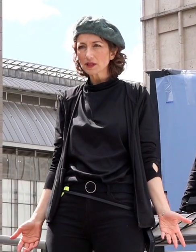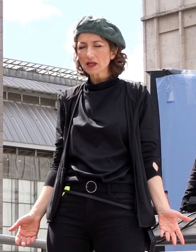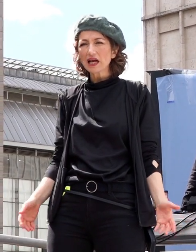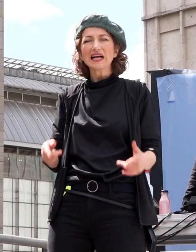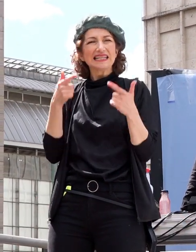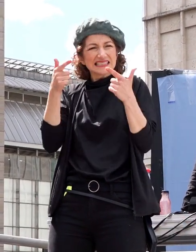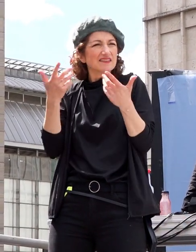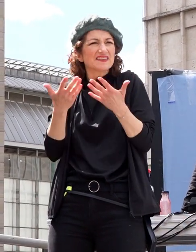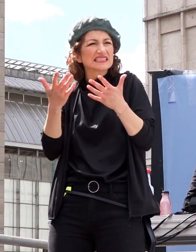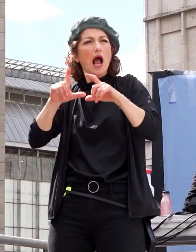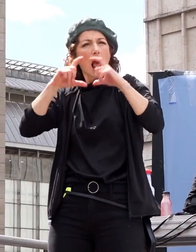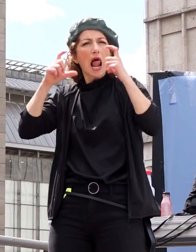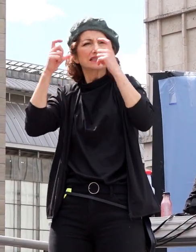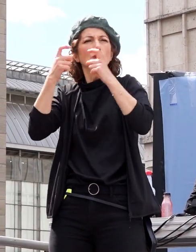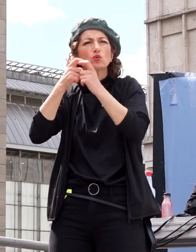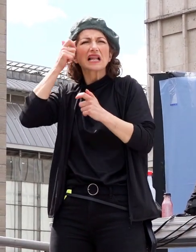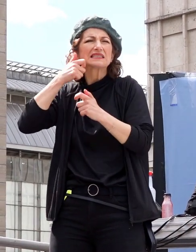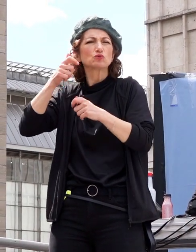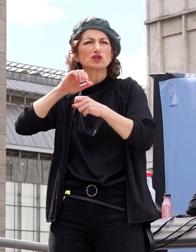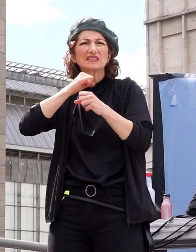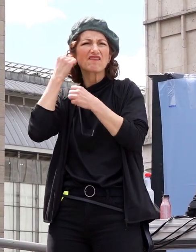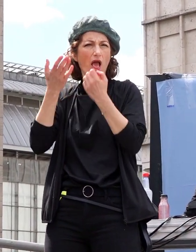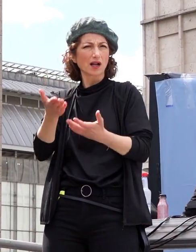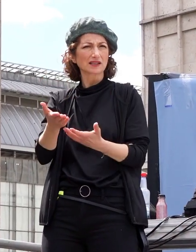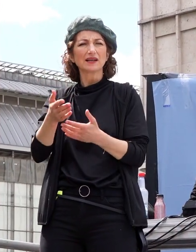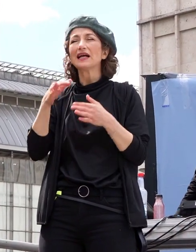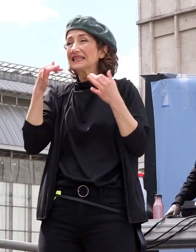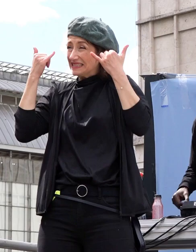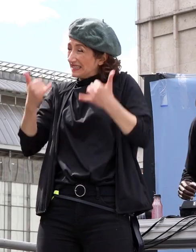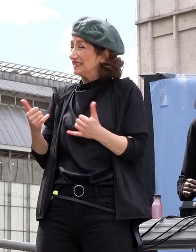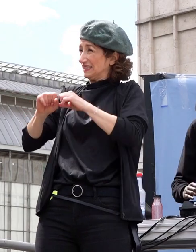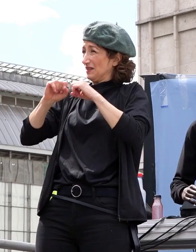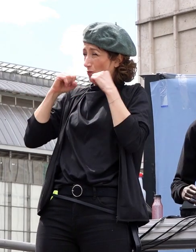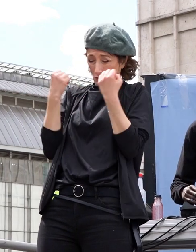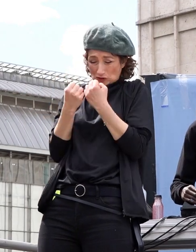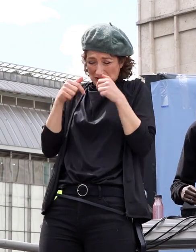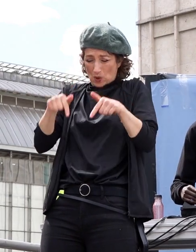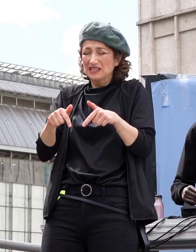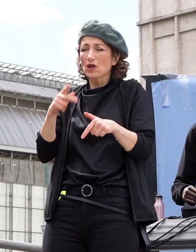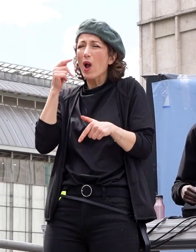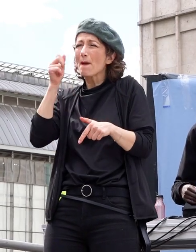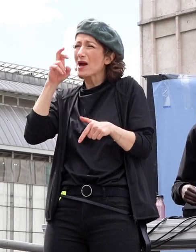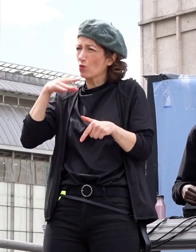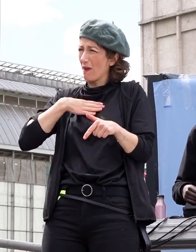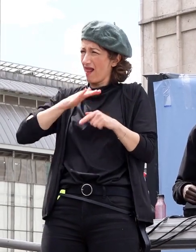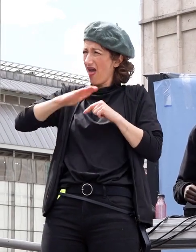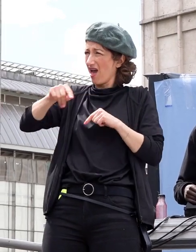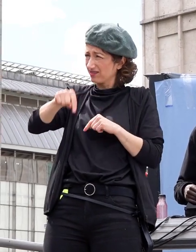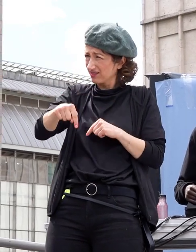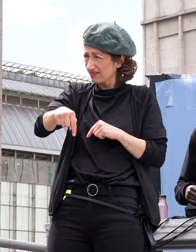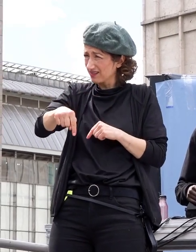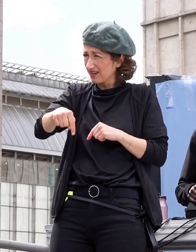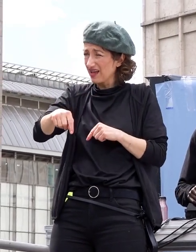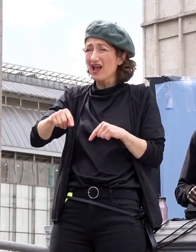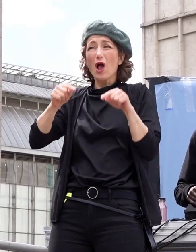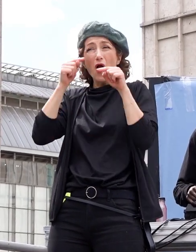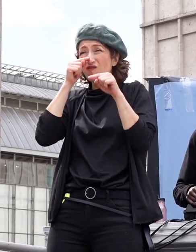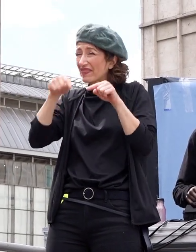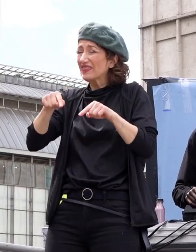the current economic and political systems, many Cameroonians would stay at home.